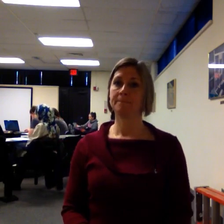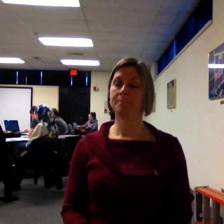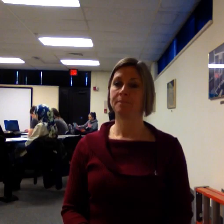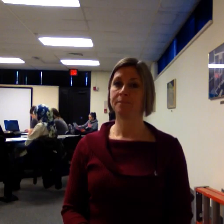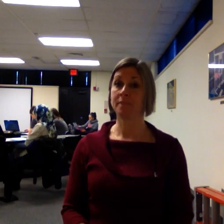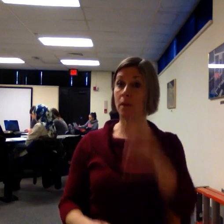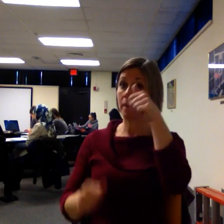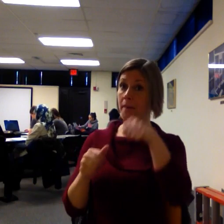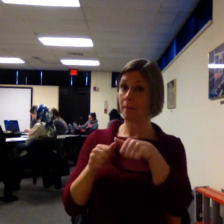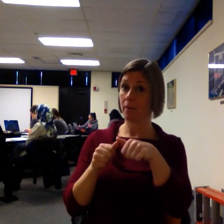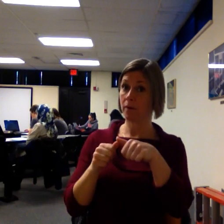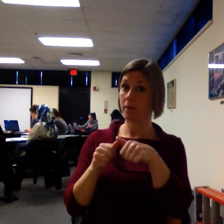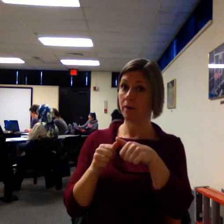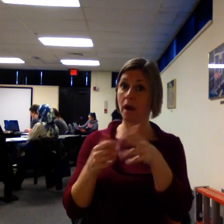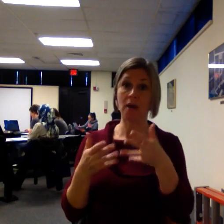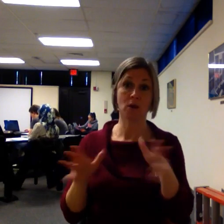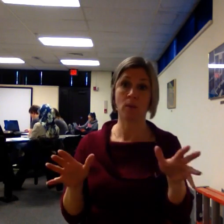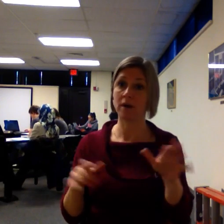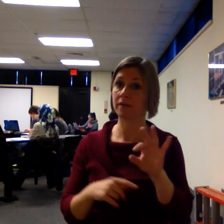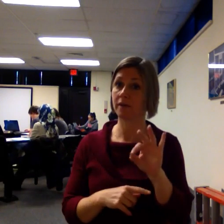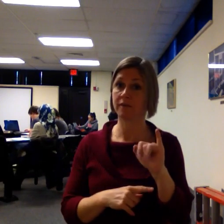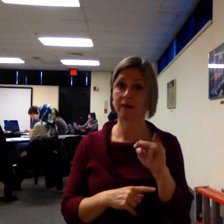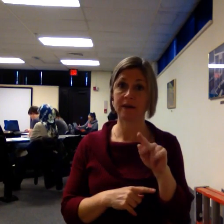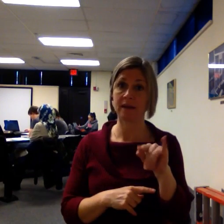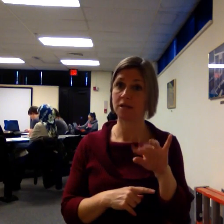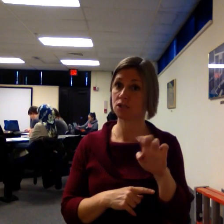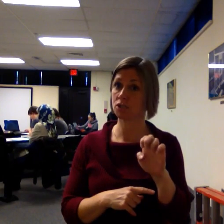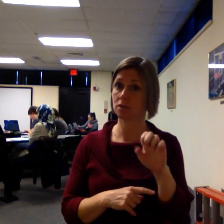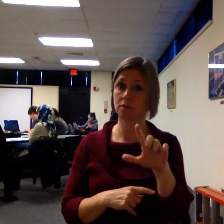Remember, I don't want the financial statements. You can make a little chart